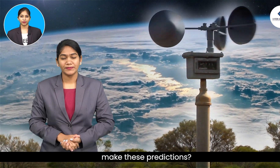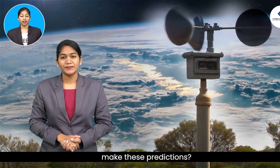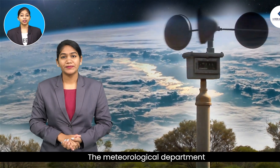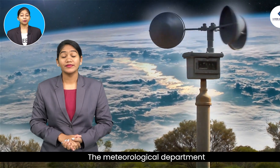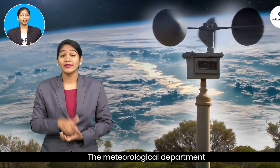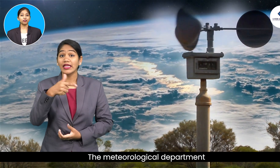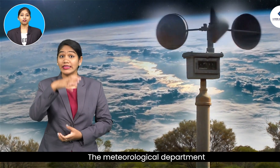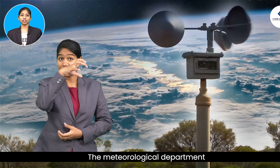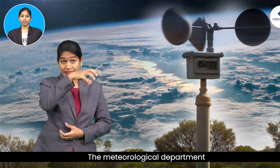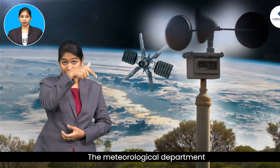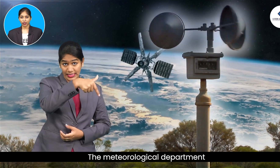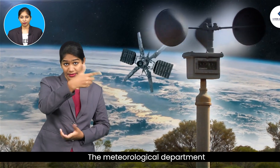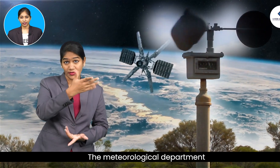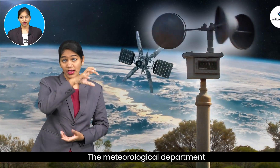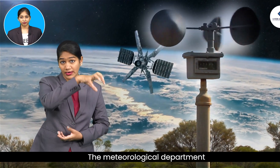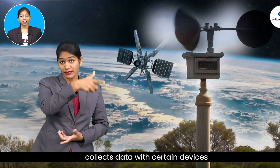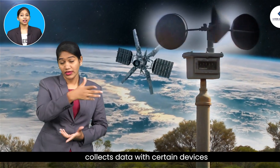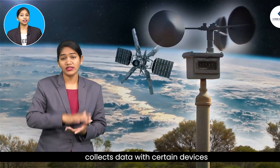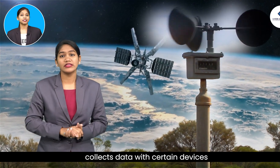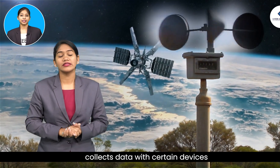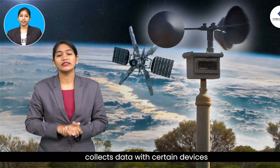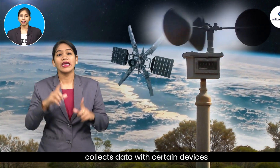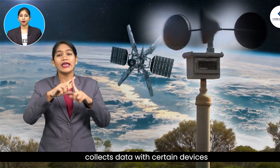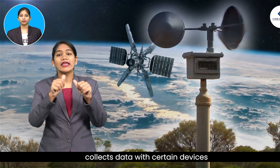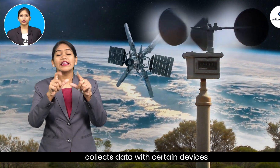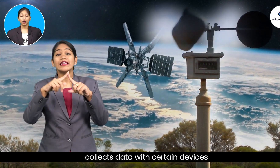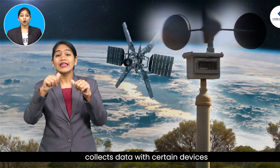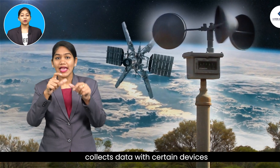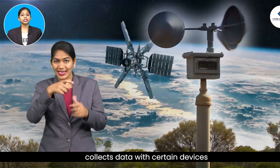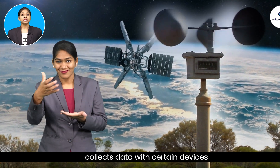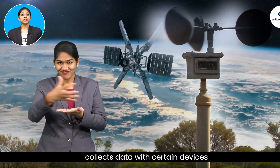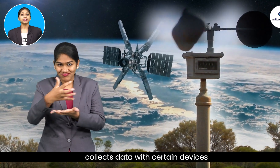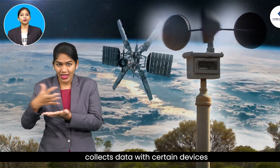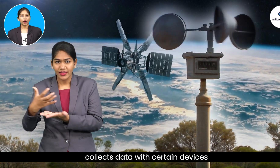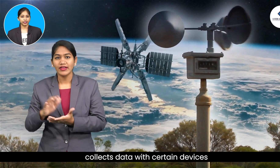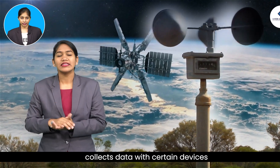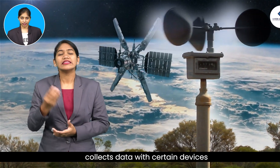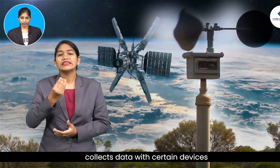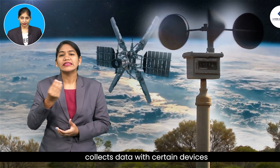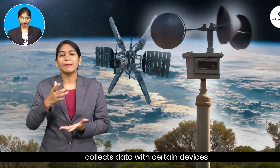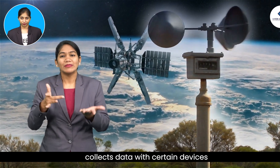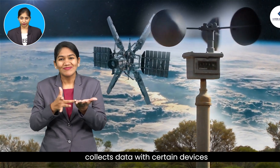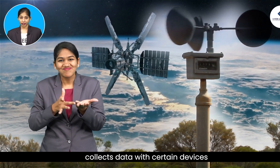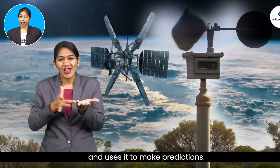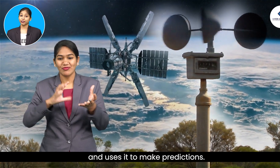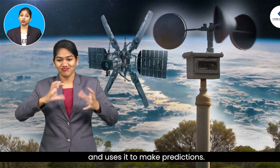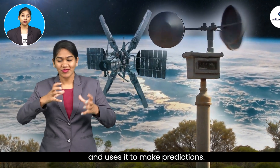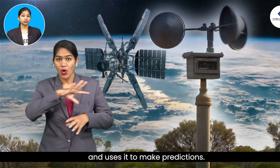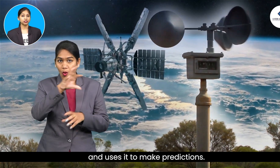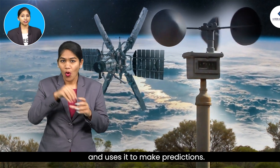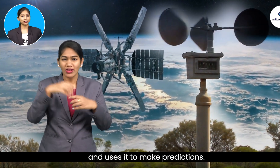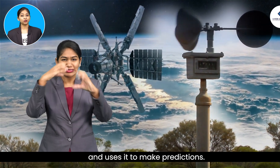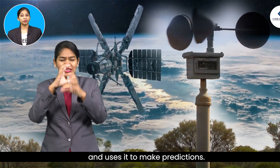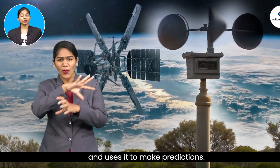The meteorological department Collects data With certain devices And